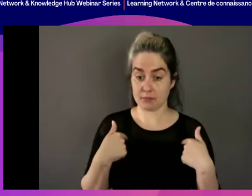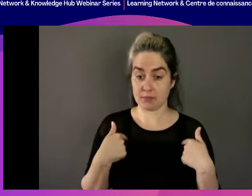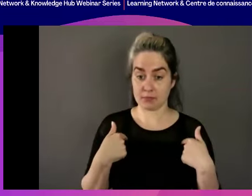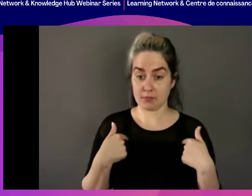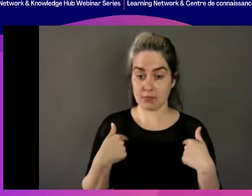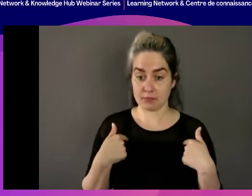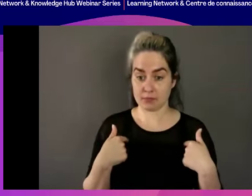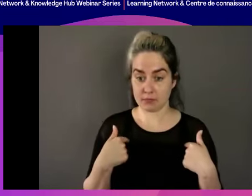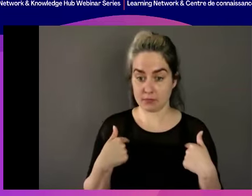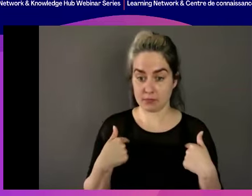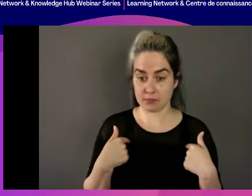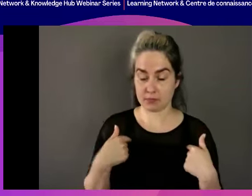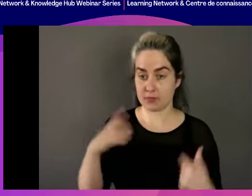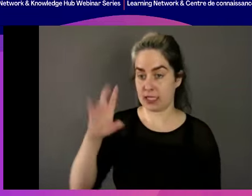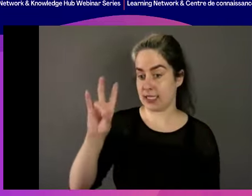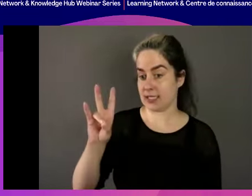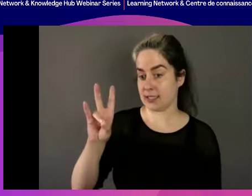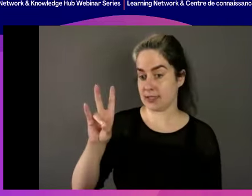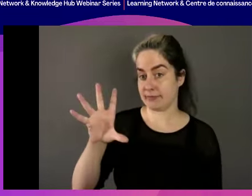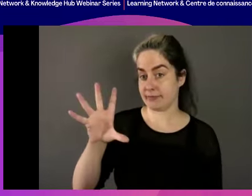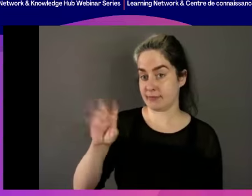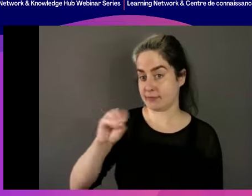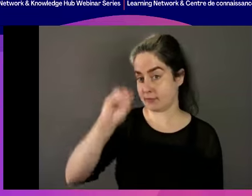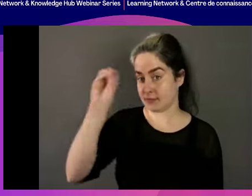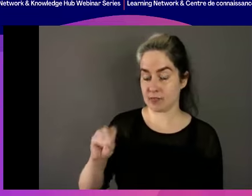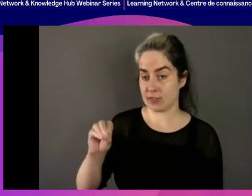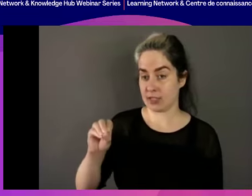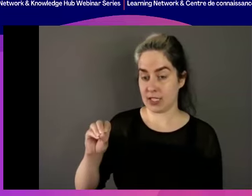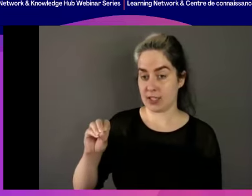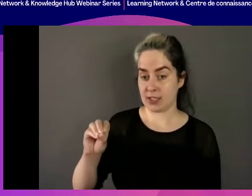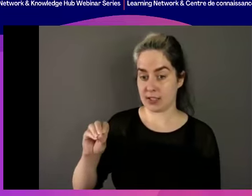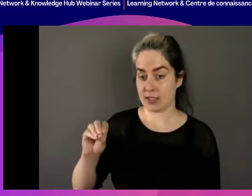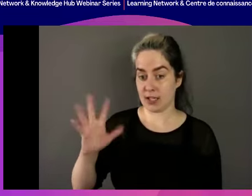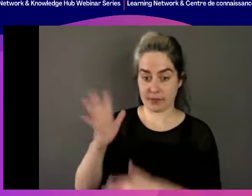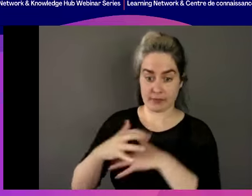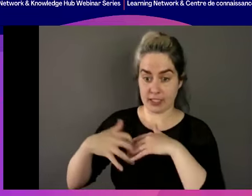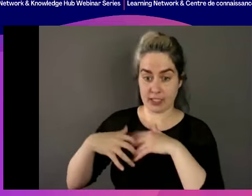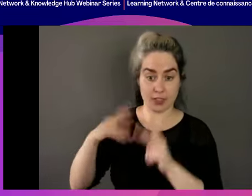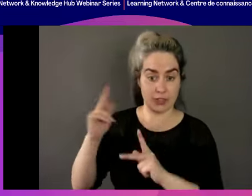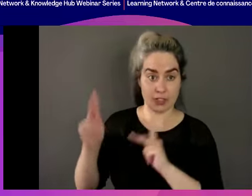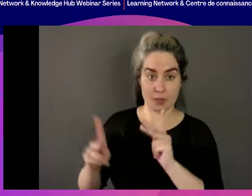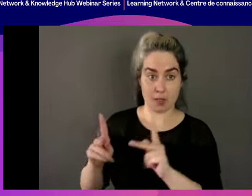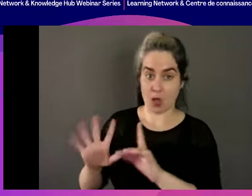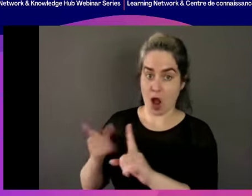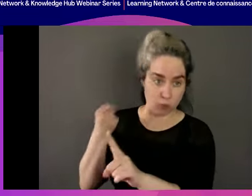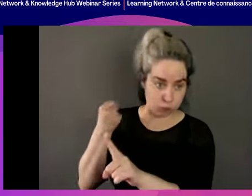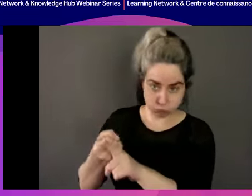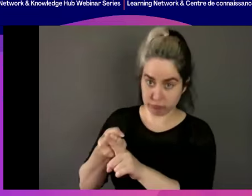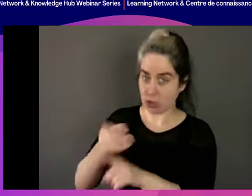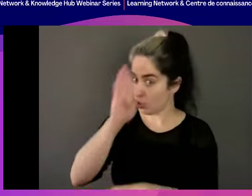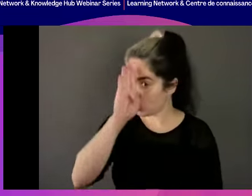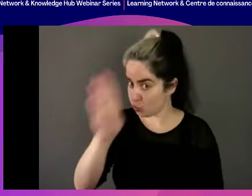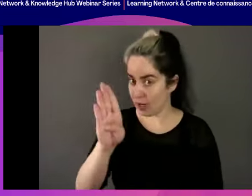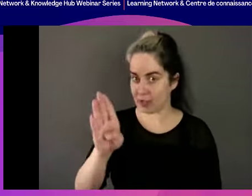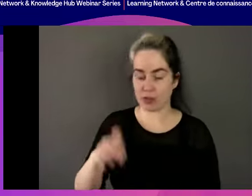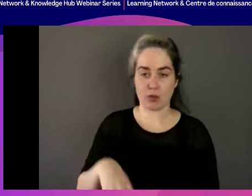that 75% of the First Nations population on reserve has either directly or indirectly affected. I think